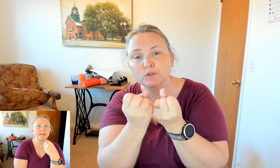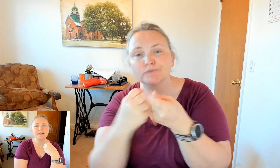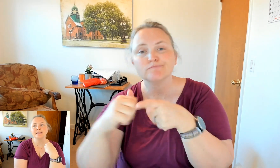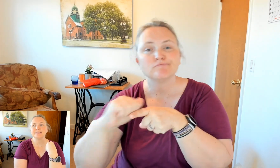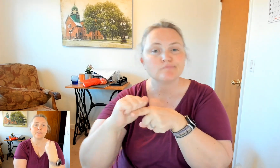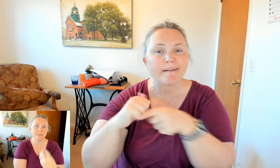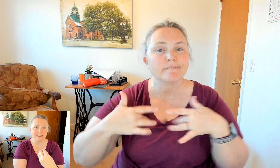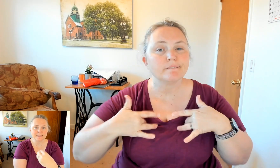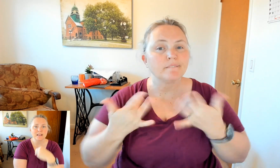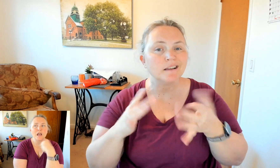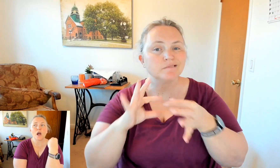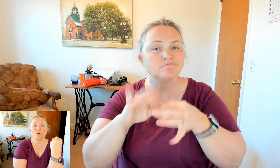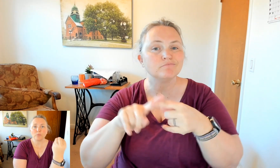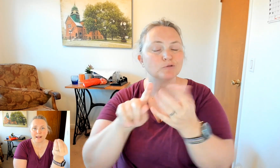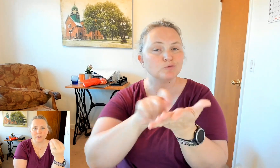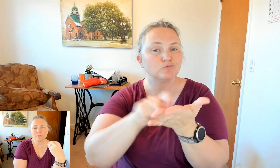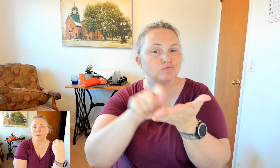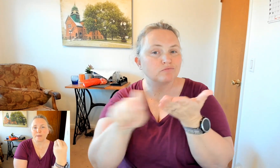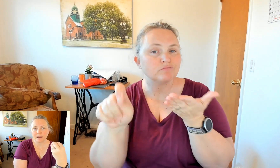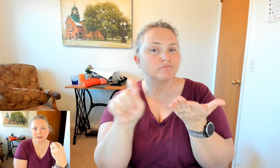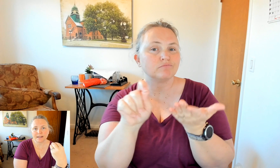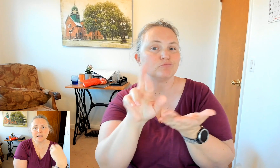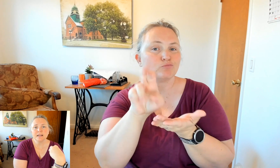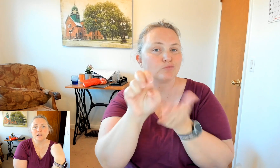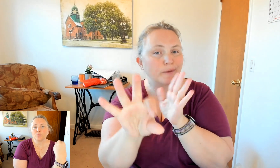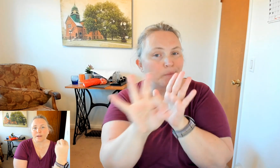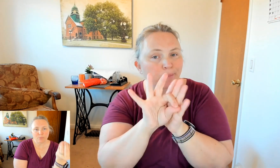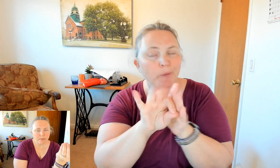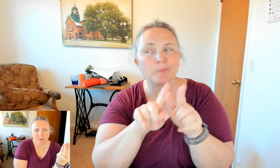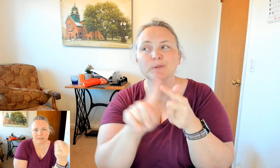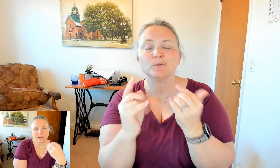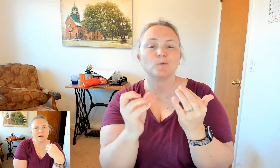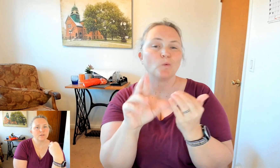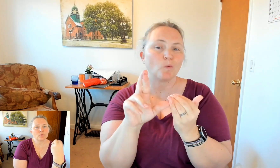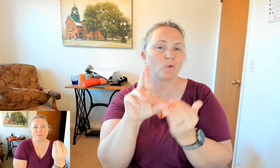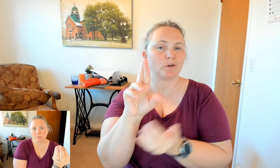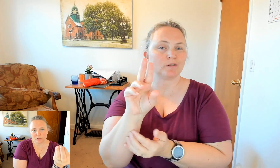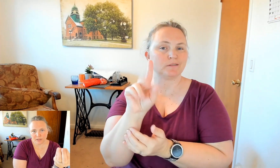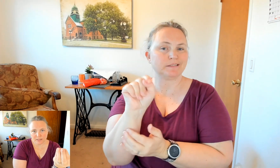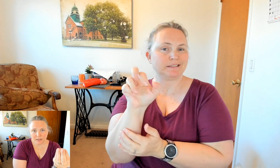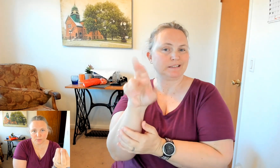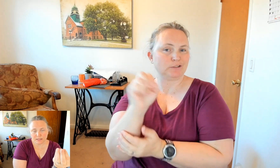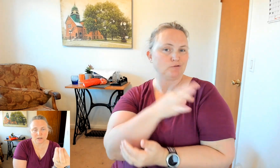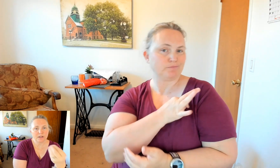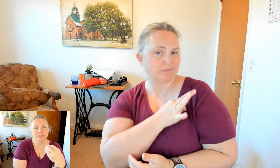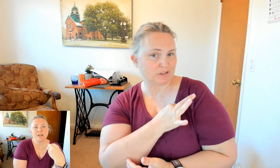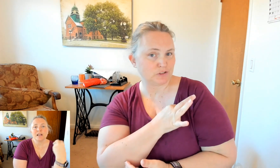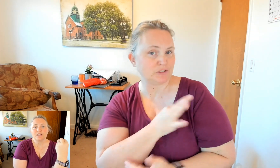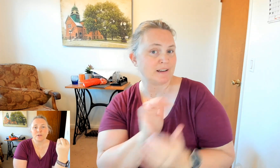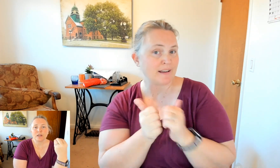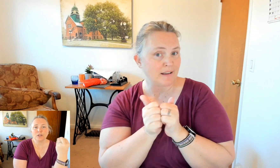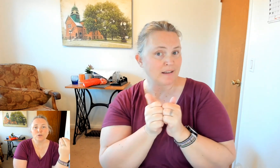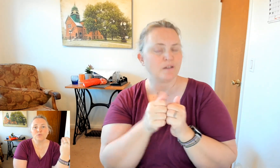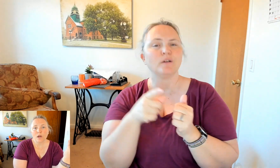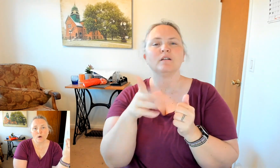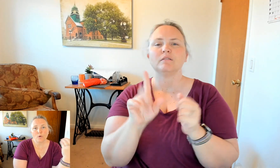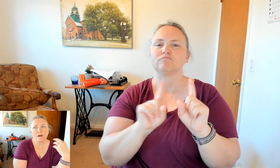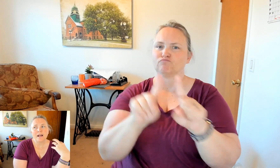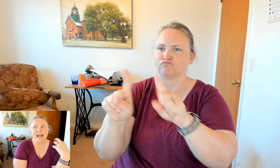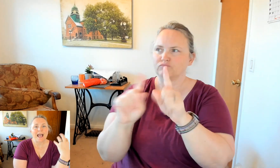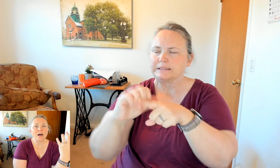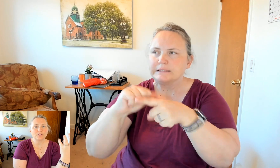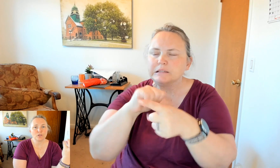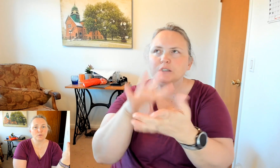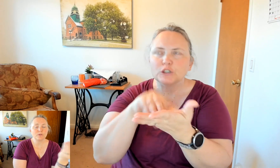workshops, trainings, events around preparing reappointment materials or promotion and tenure materials so that you